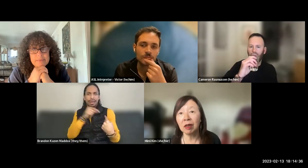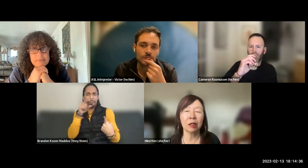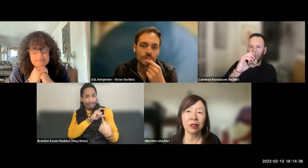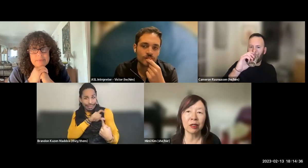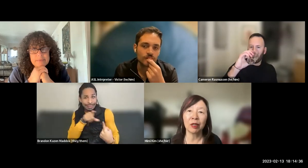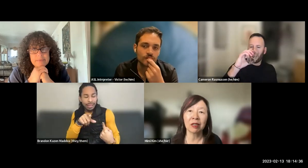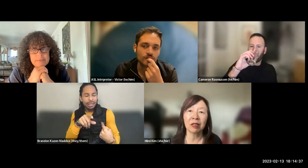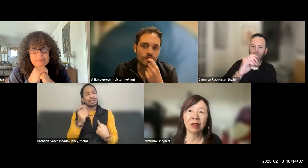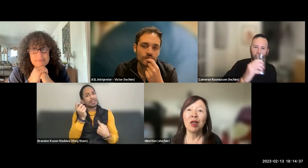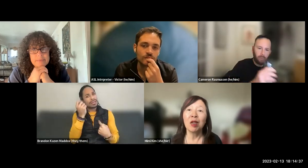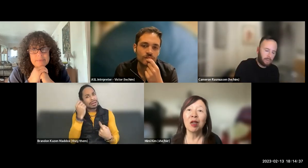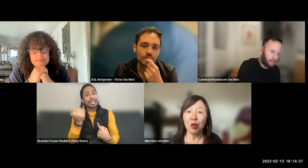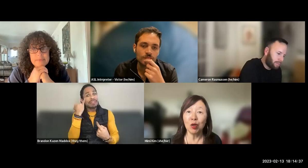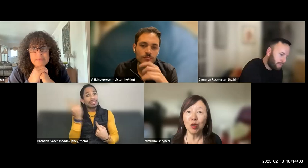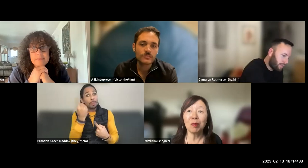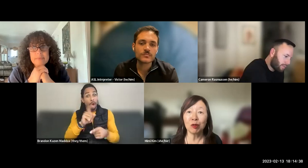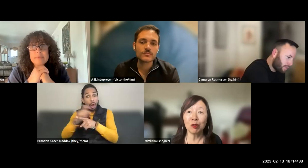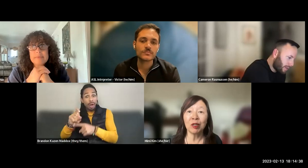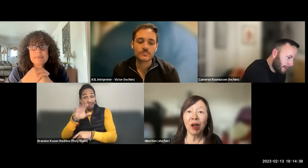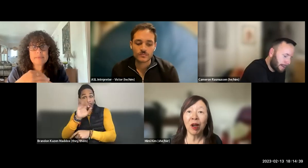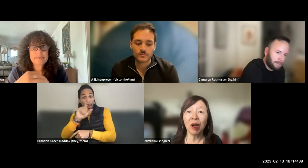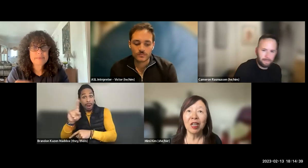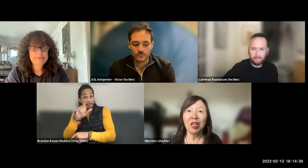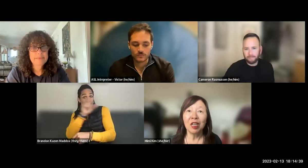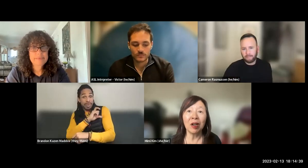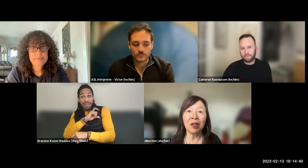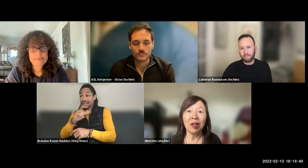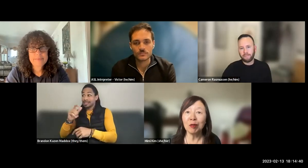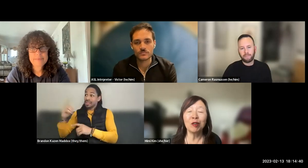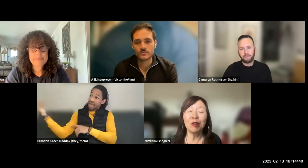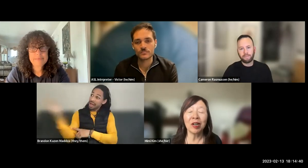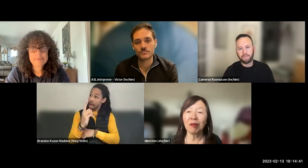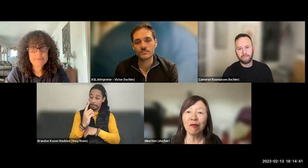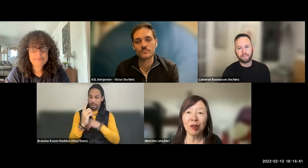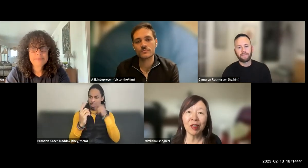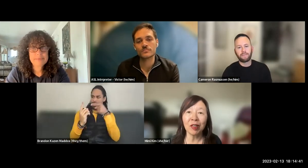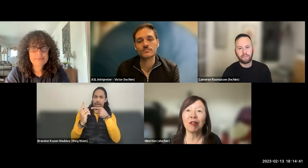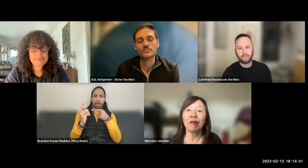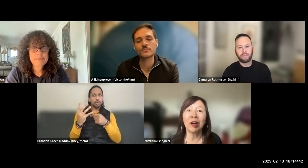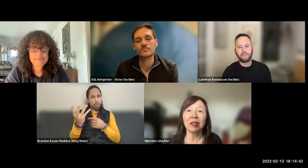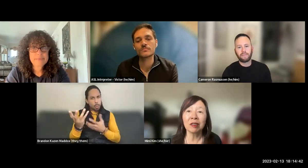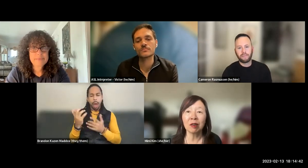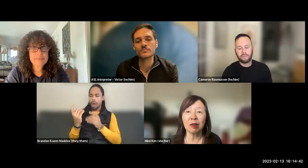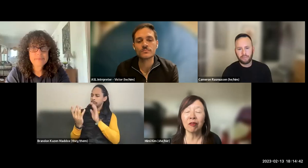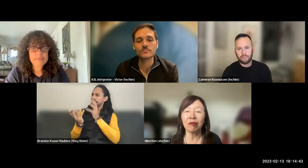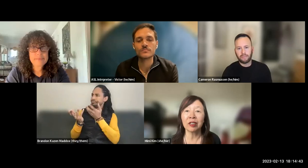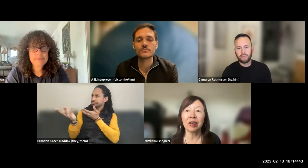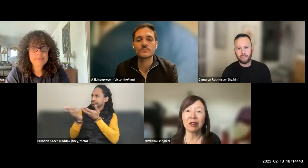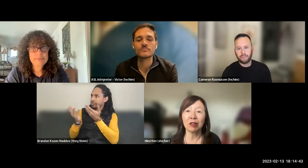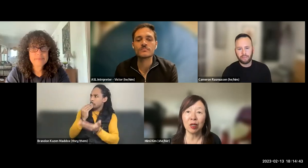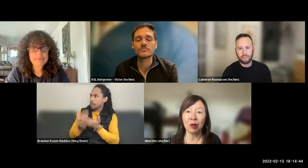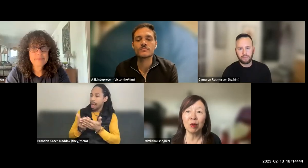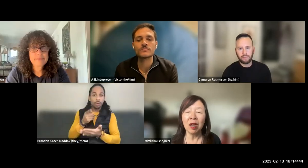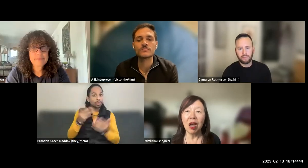if somebody else calls the police and the police come, you want to be treated well. You don't want to have the fear that violence is going to be